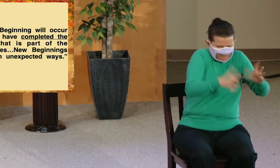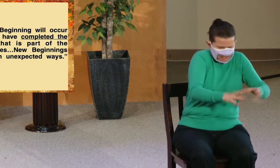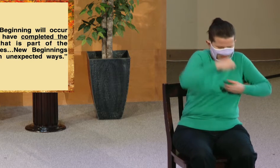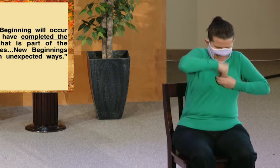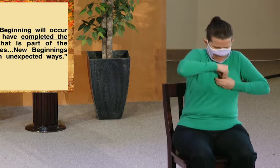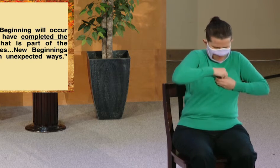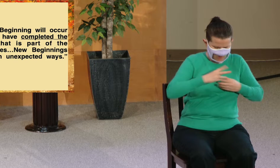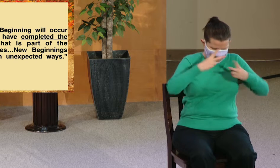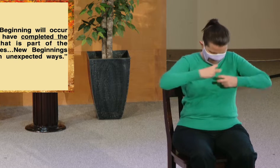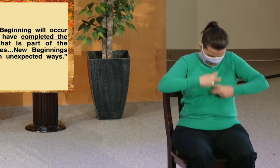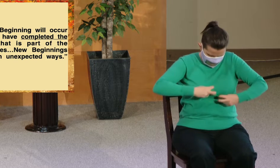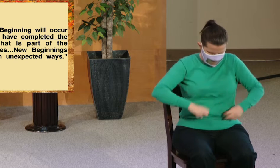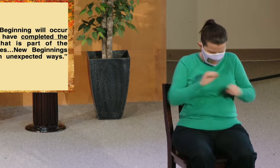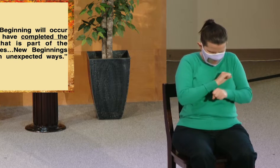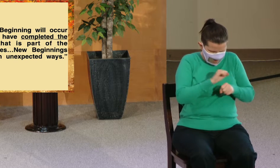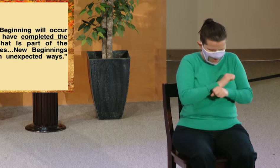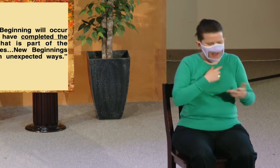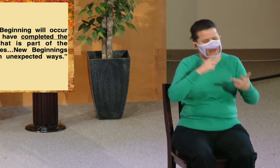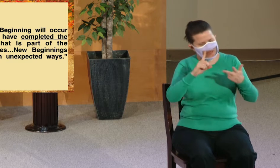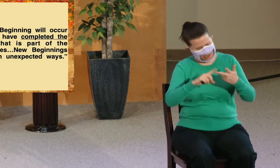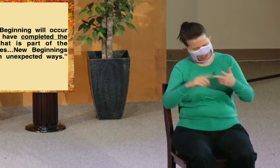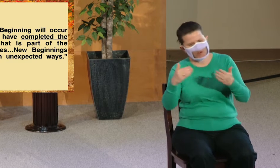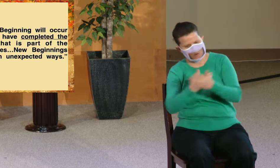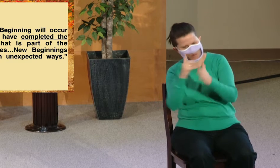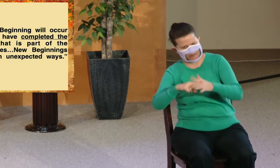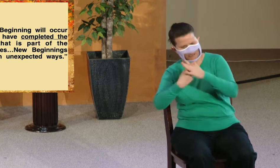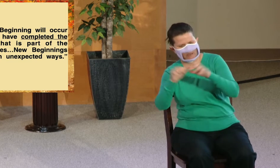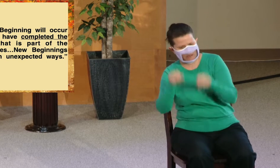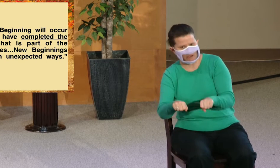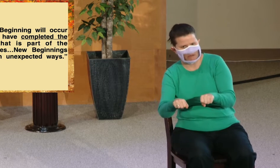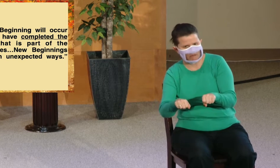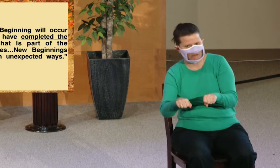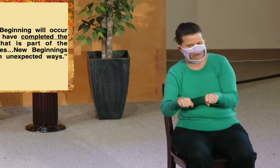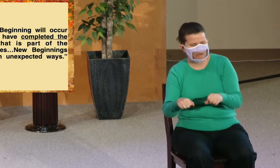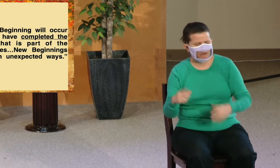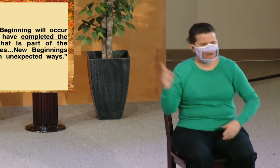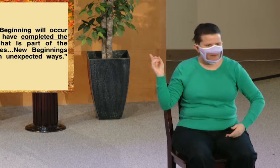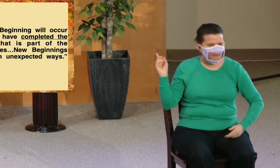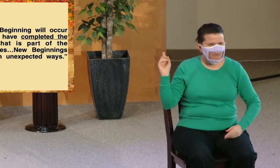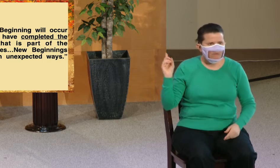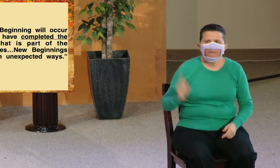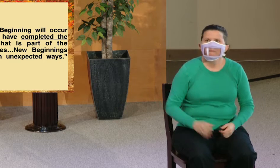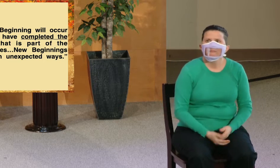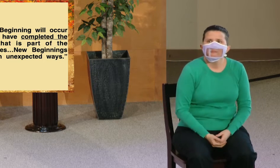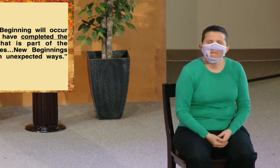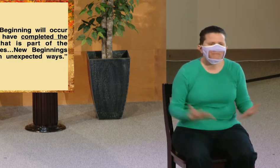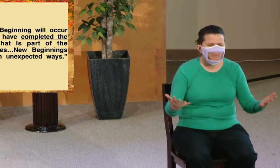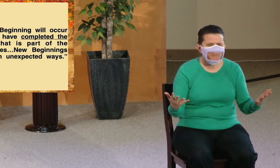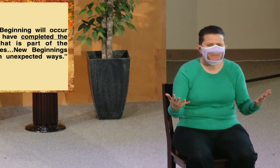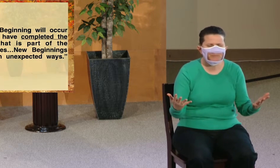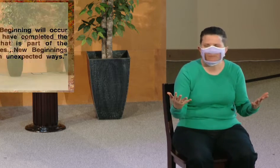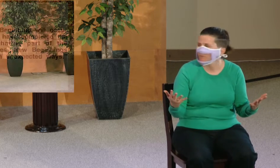that is part of the previous stages. New beginnings often occur in unexpected ways. Did you